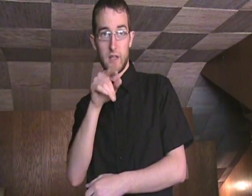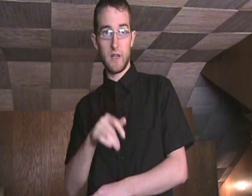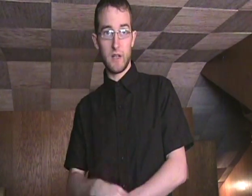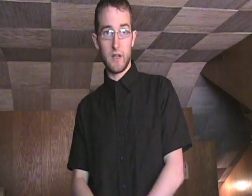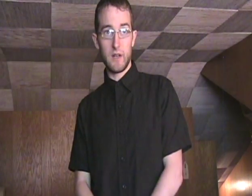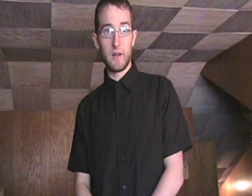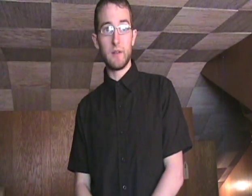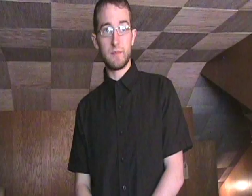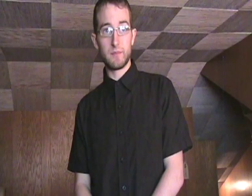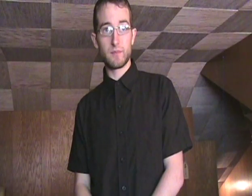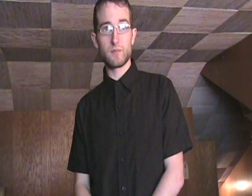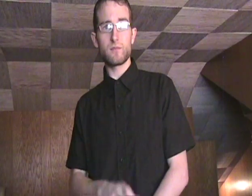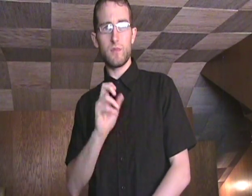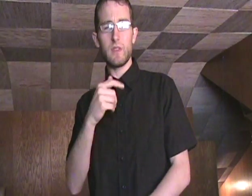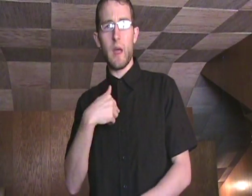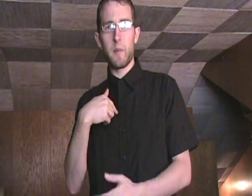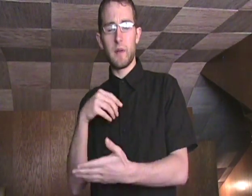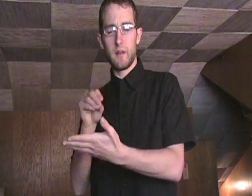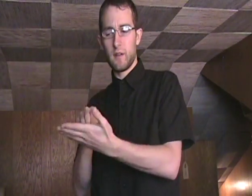All right, I'm going to put that down here for number 3.